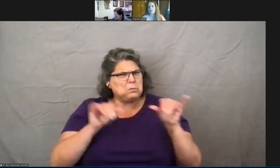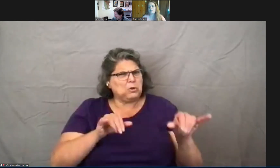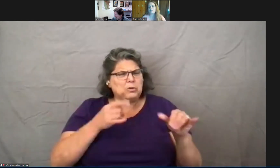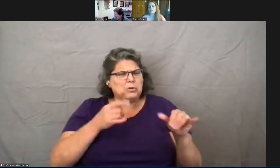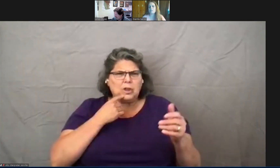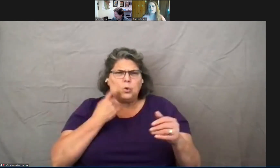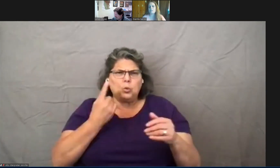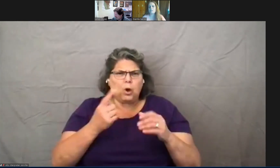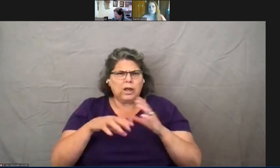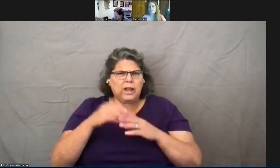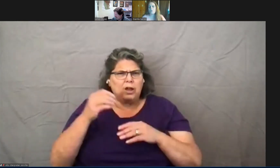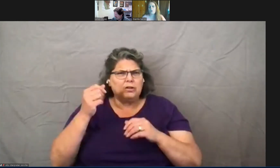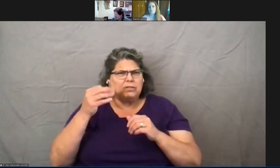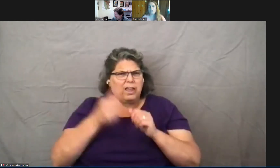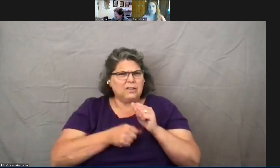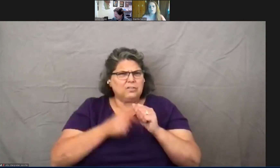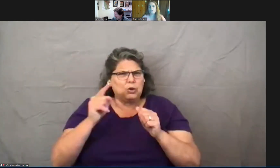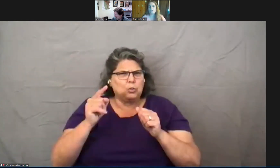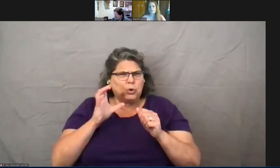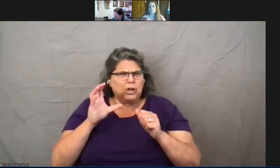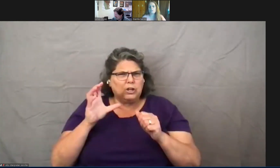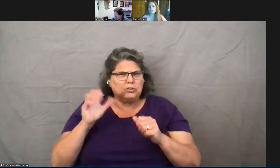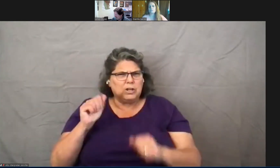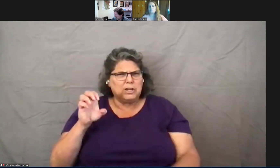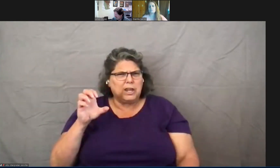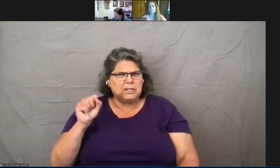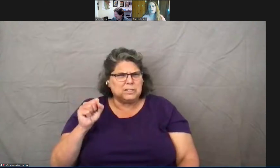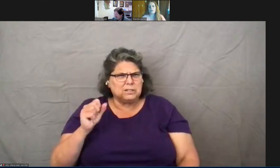100 cases. So, I mean, how do we